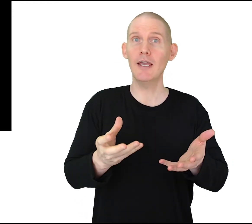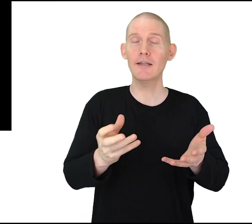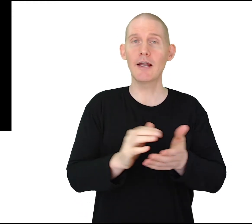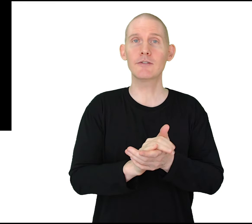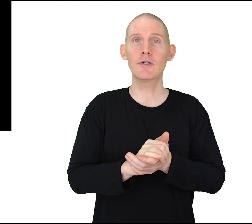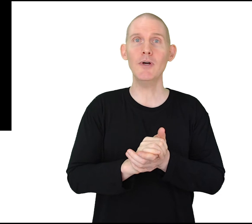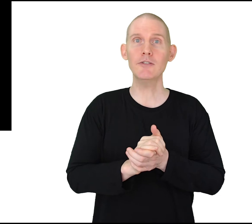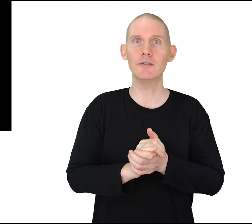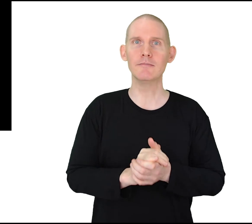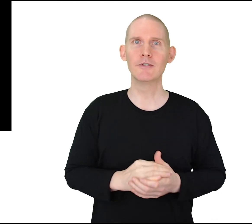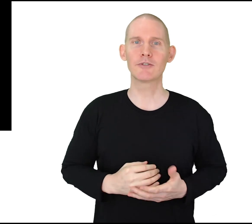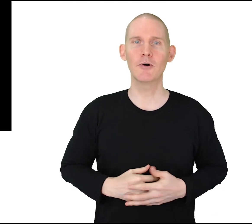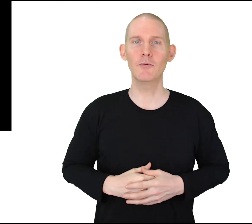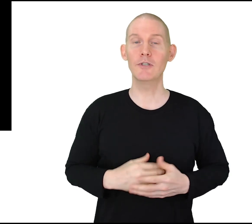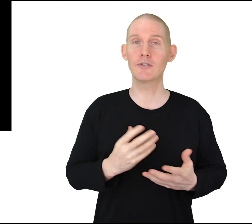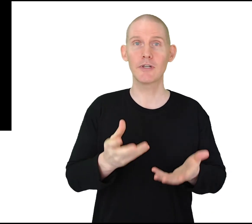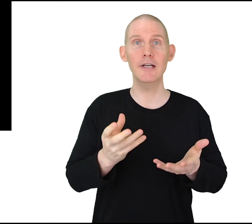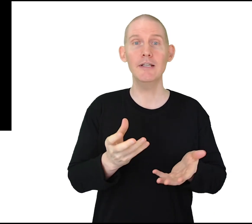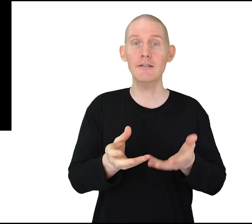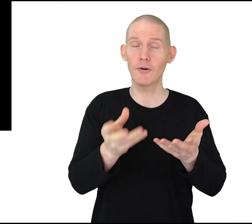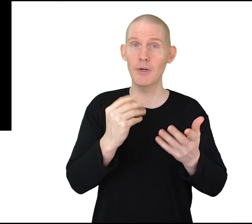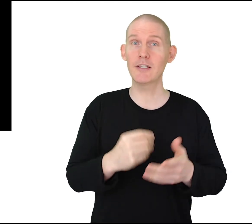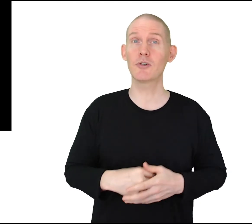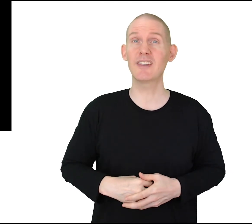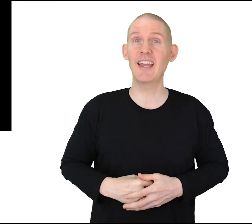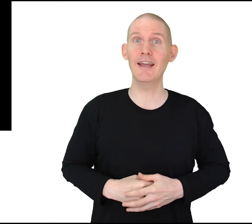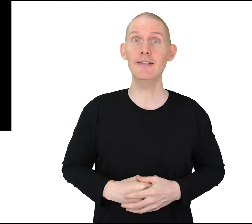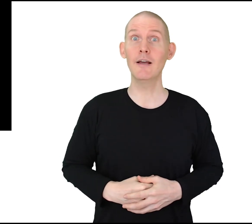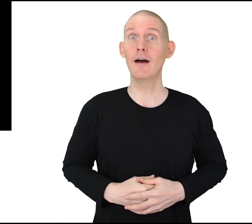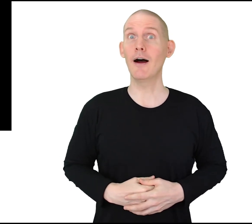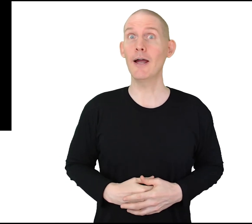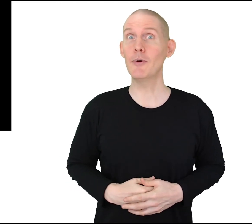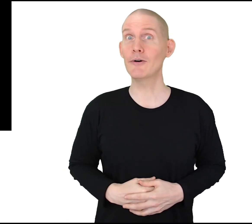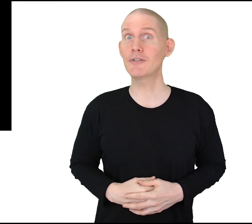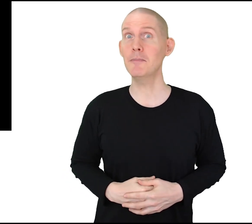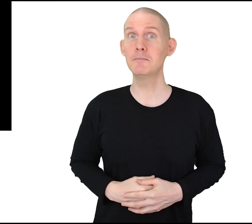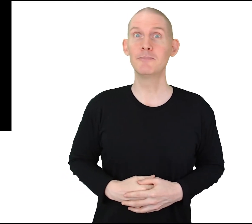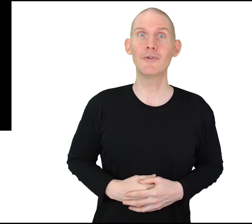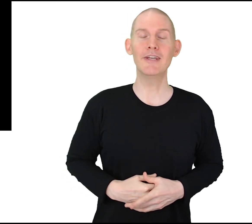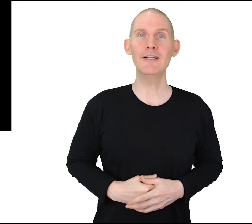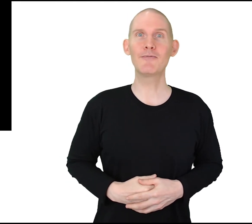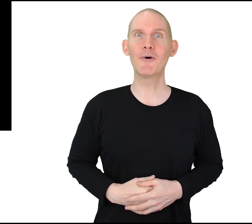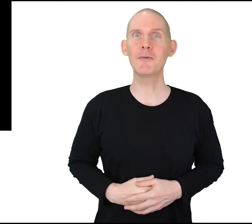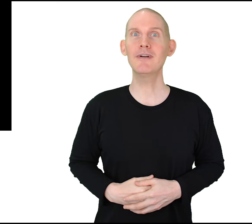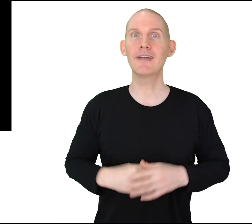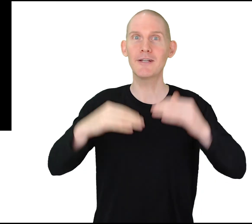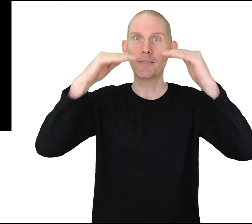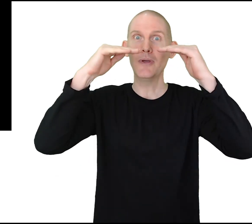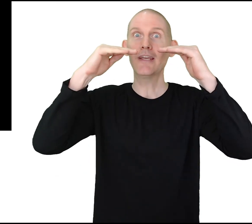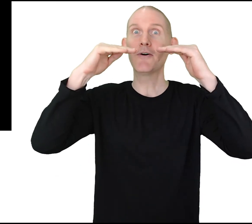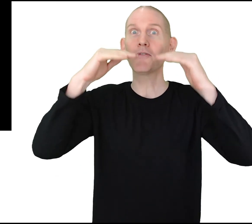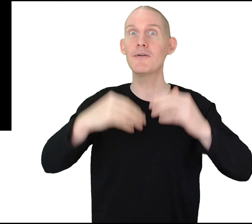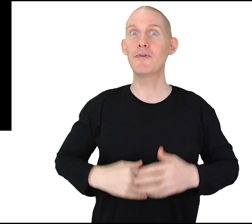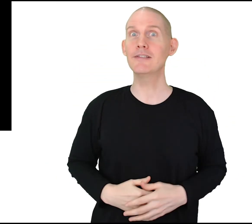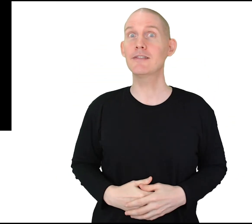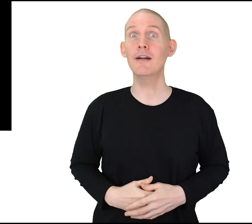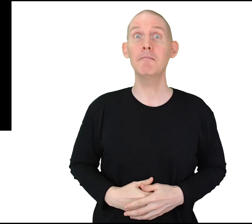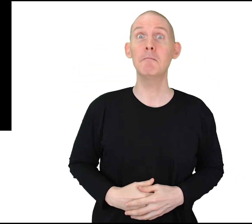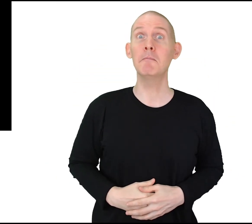that it's a question. So when you're signing it, or make sure at the end, eyebrows up, leaning forward like you're peeking over the fence there.